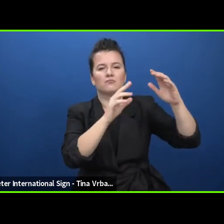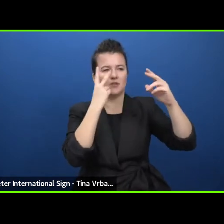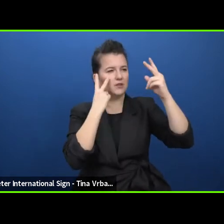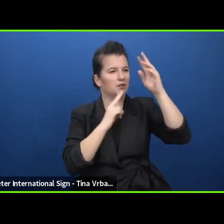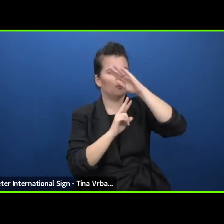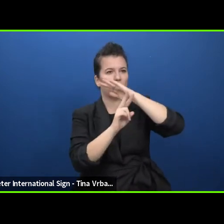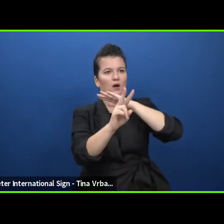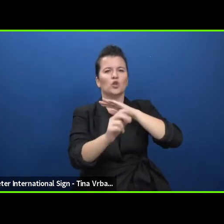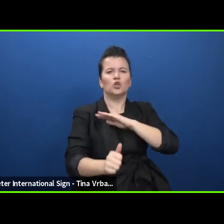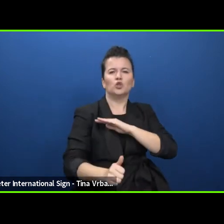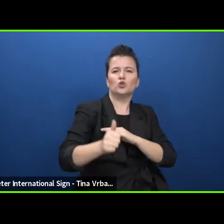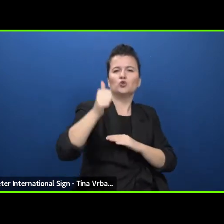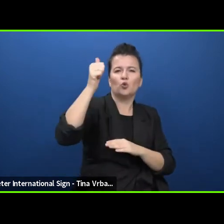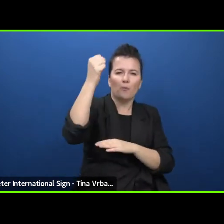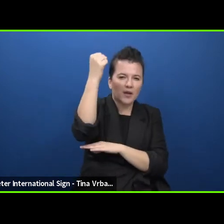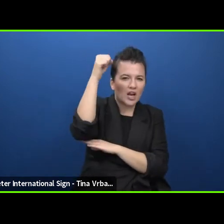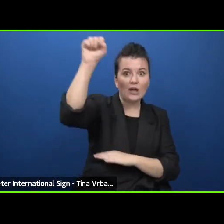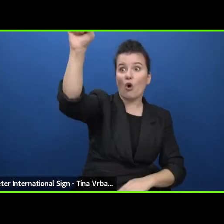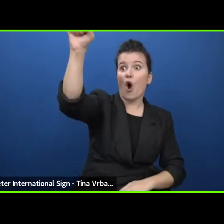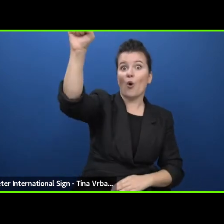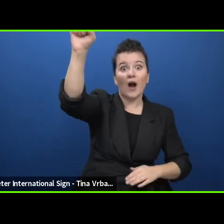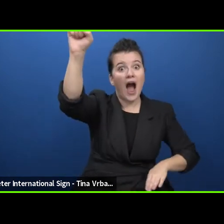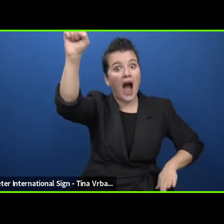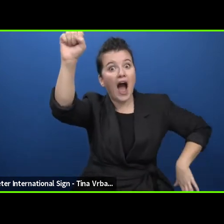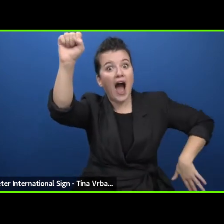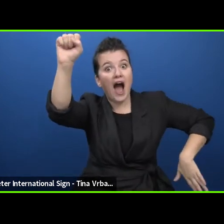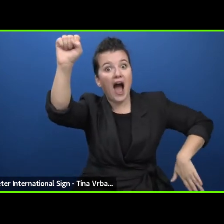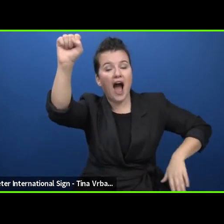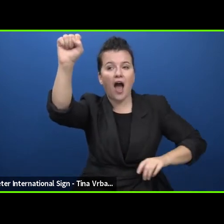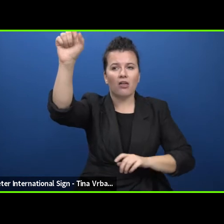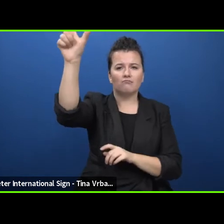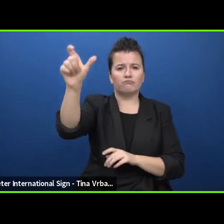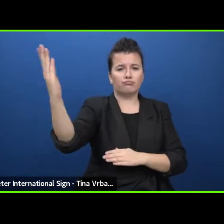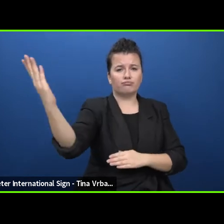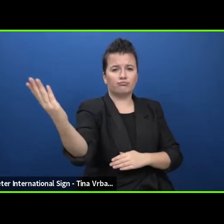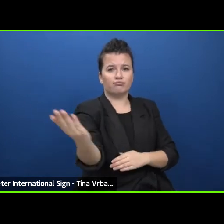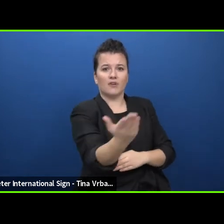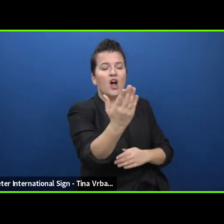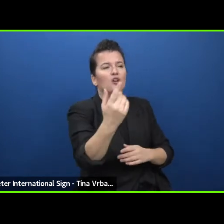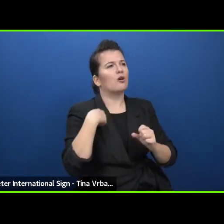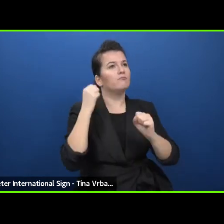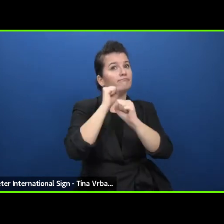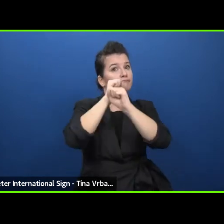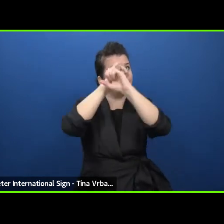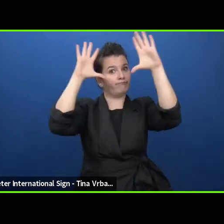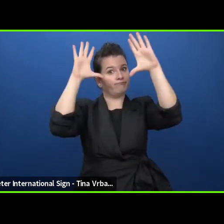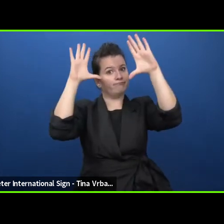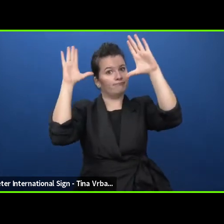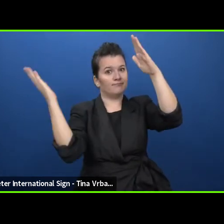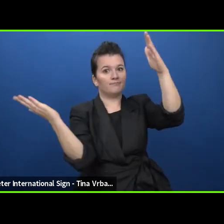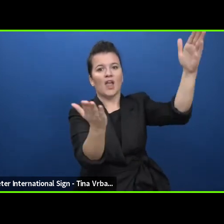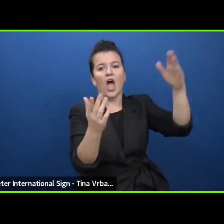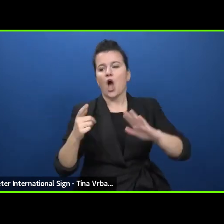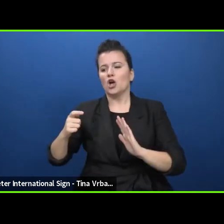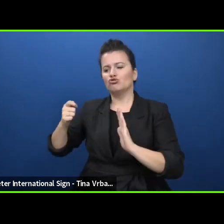Reserved for pre-stress concrete of a construction miracle. And for judges' trait as an arrow.